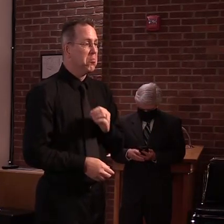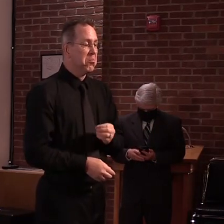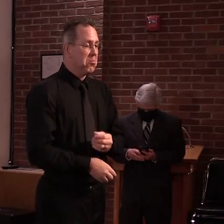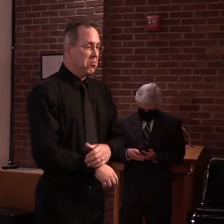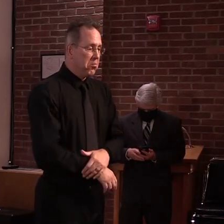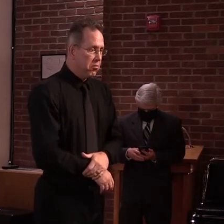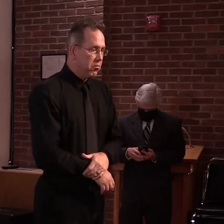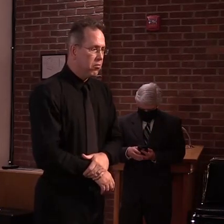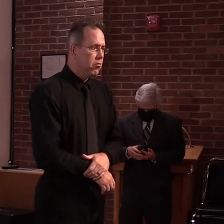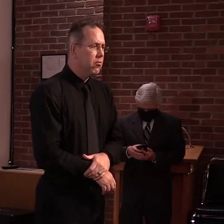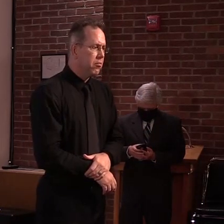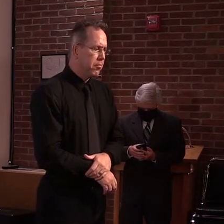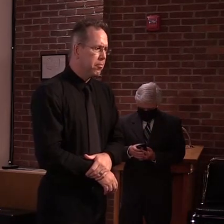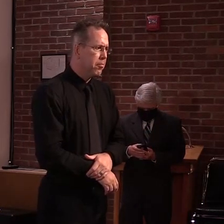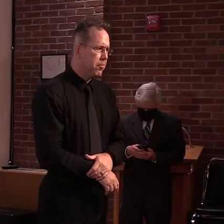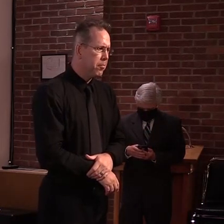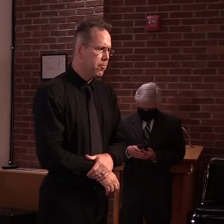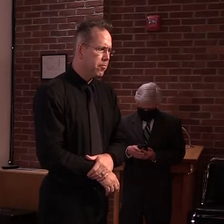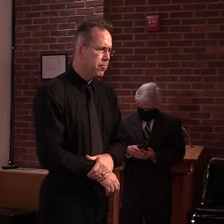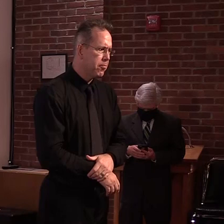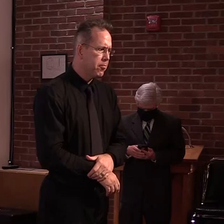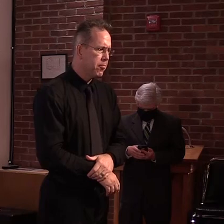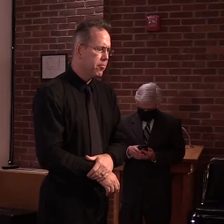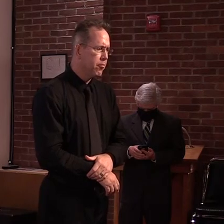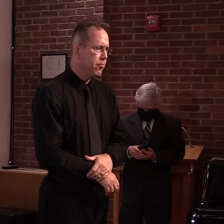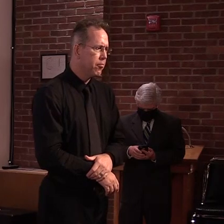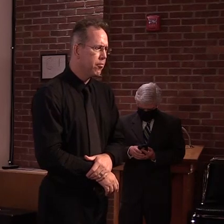know, that sort of thing.